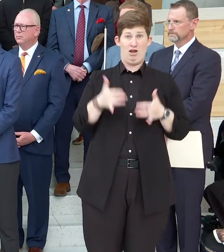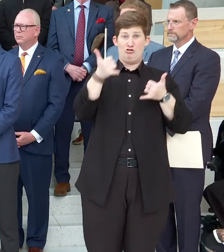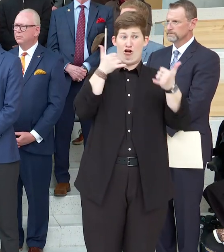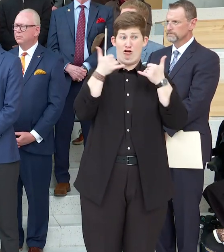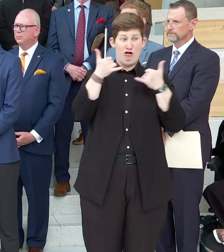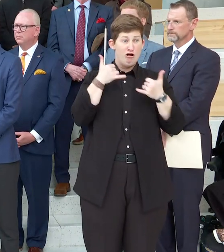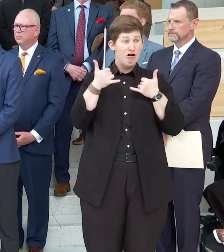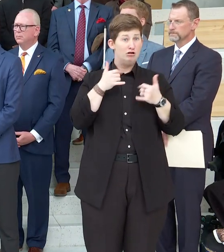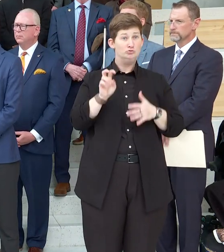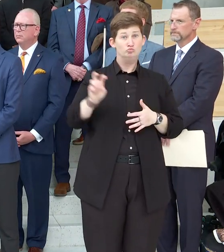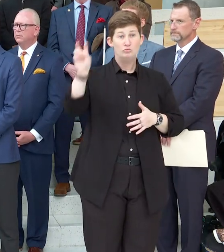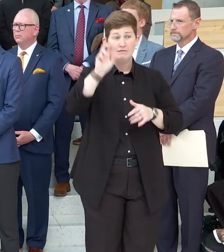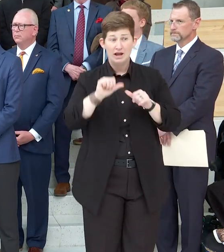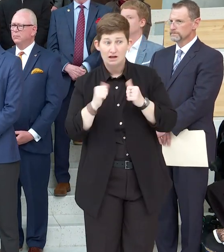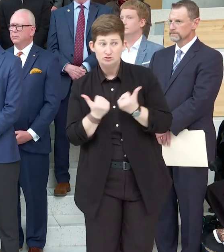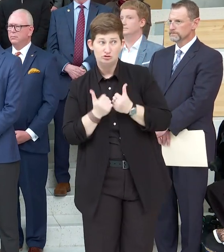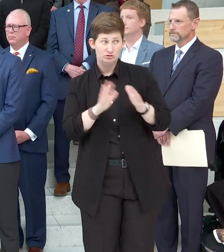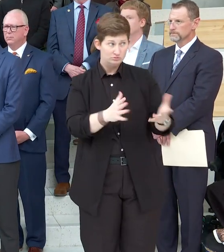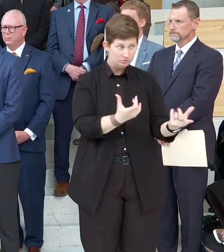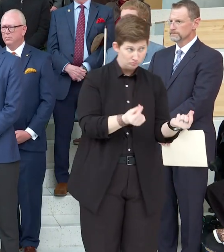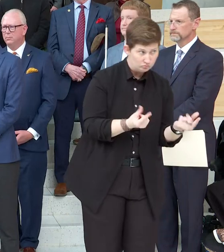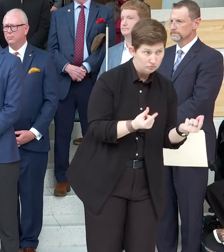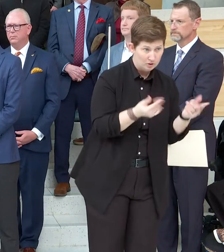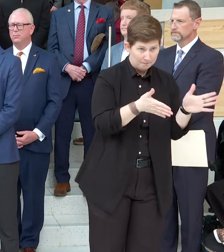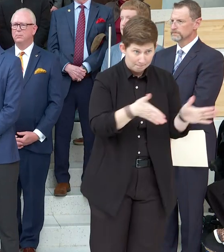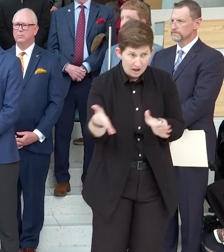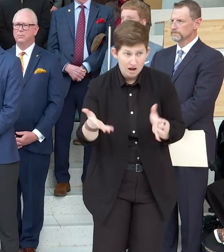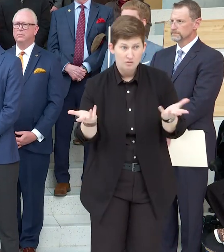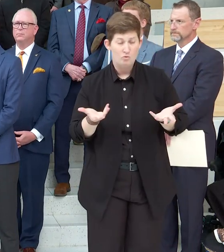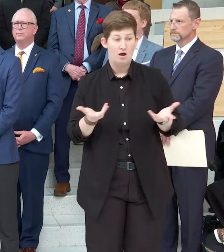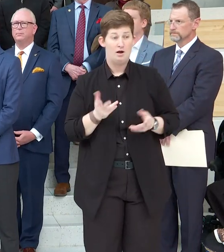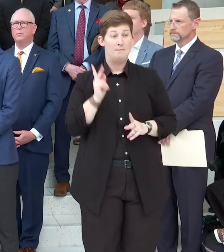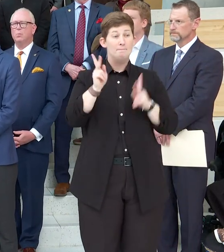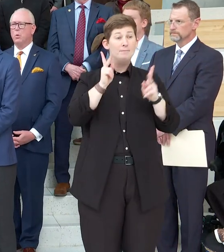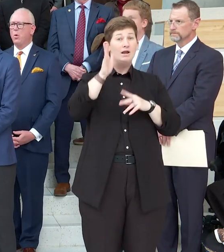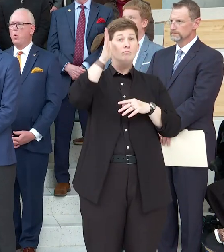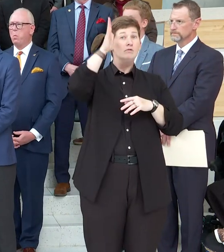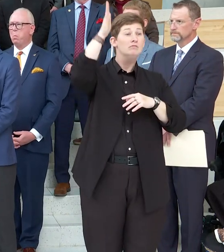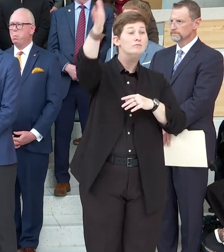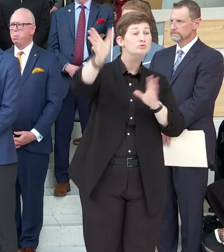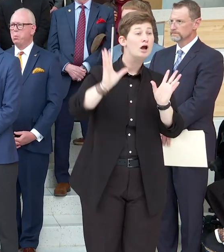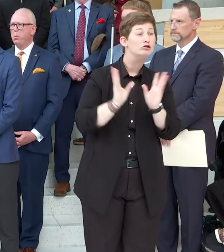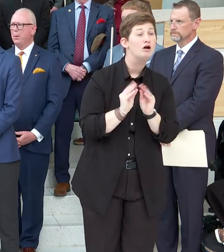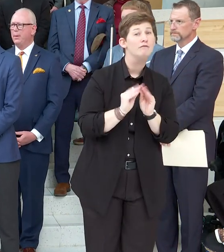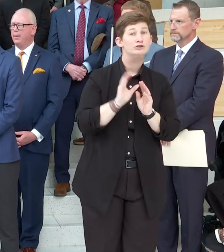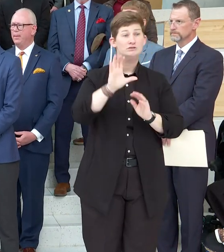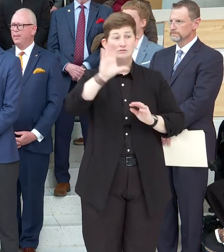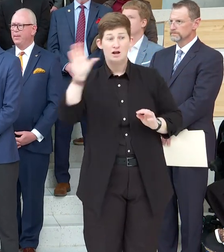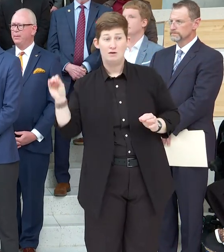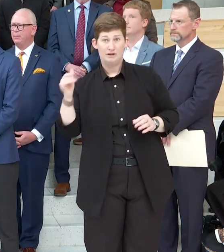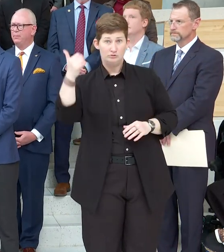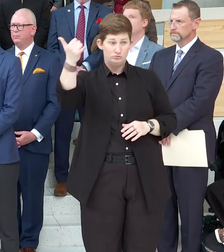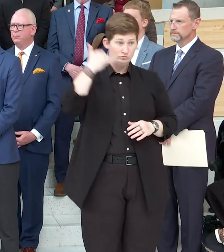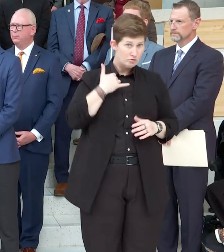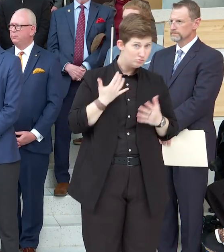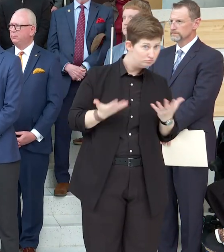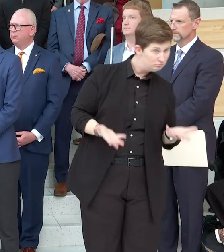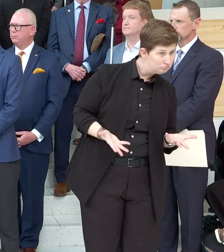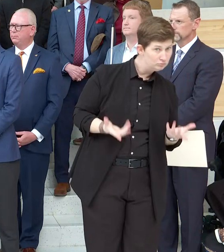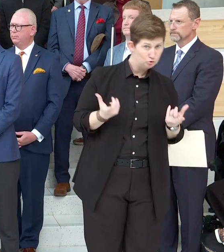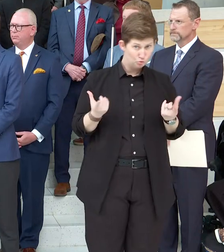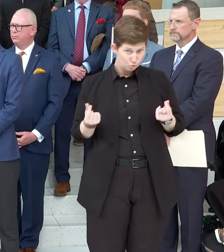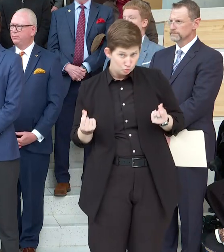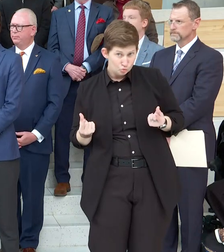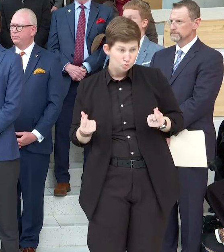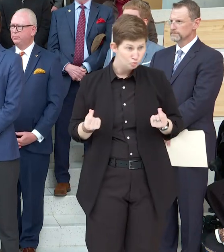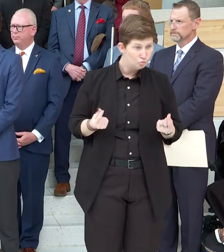do? Worse yet, we're hearing from future prospective conventions, corporate site selectors, and others who are taking Minneapolis off their list of places